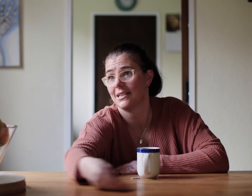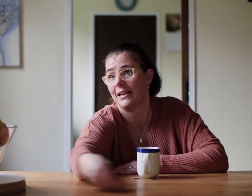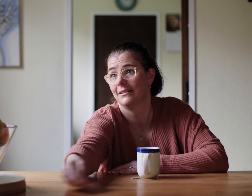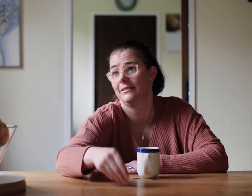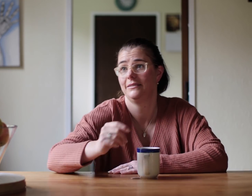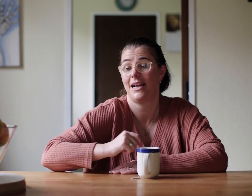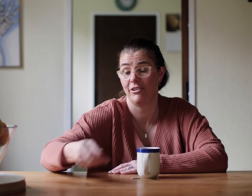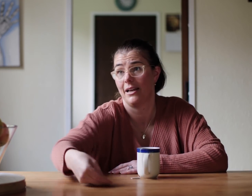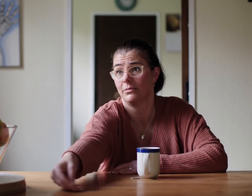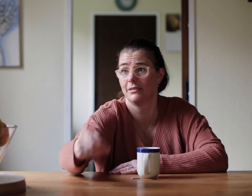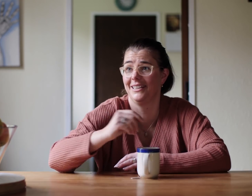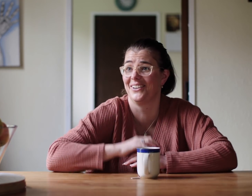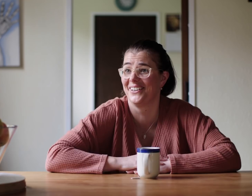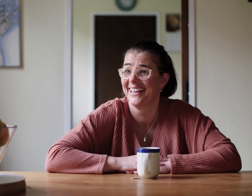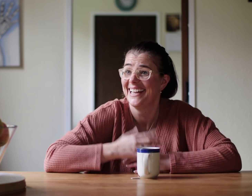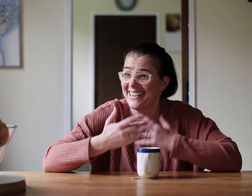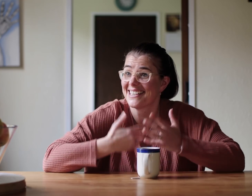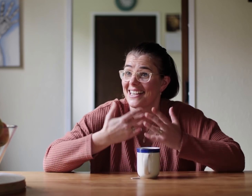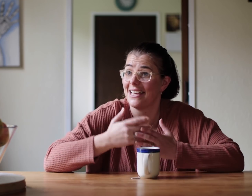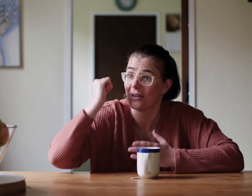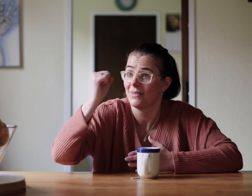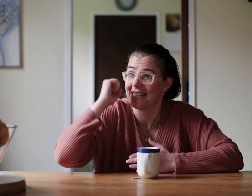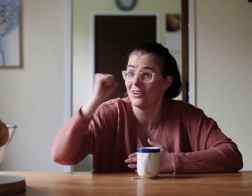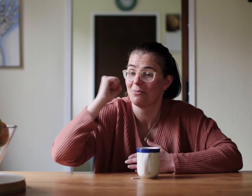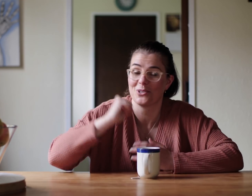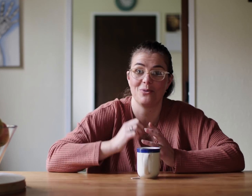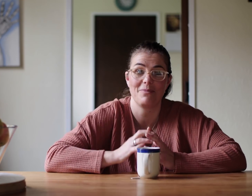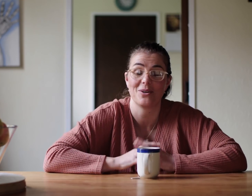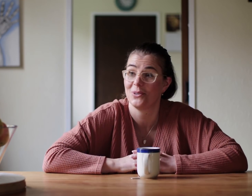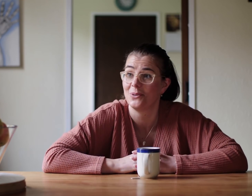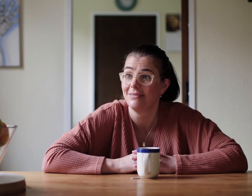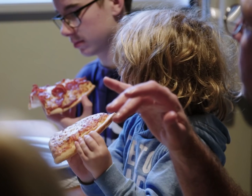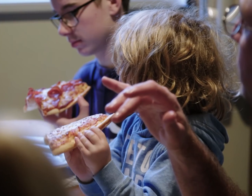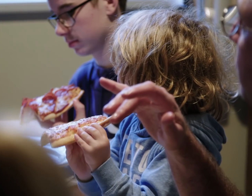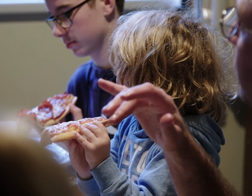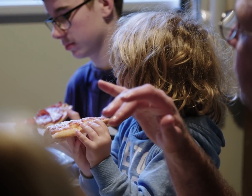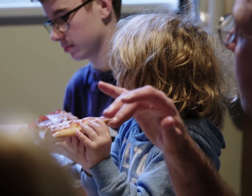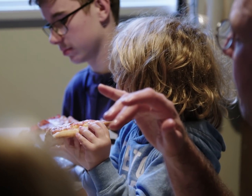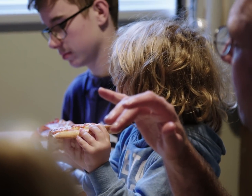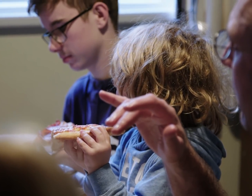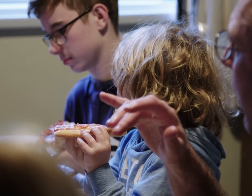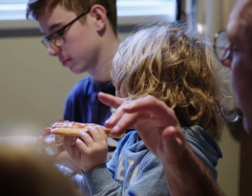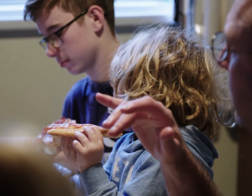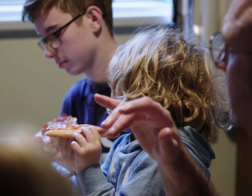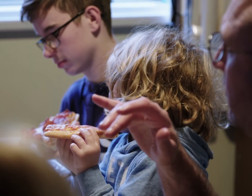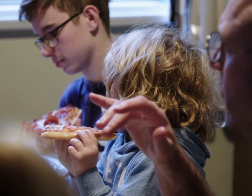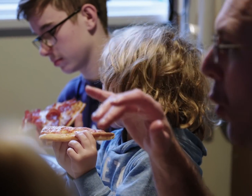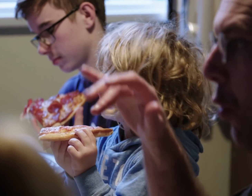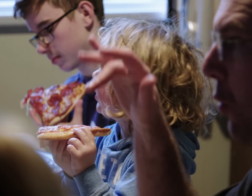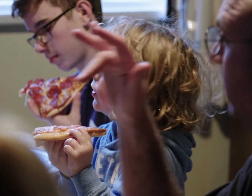saying, hurry up. Things like that, where as a hearing person you would bang on the door. Arguing in our house, I think, is like any